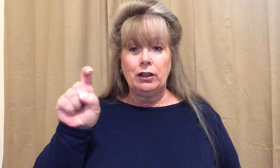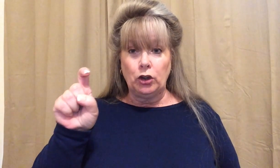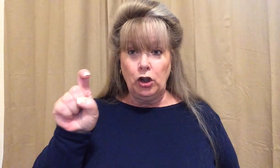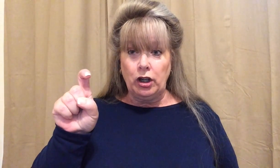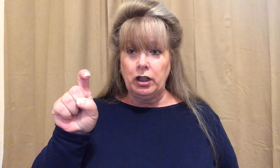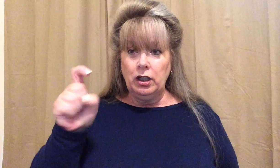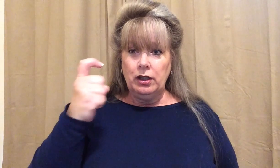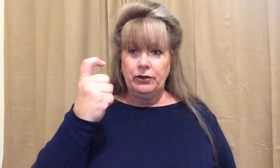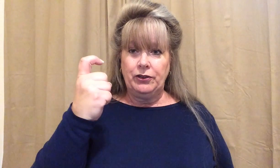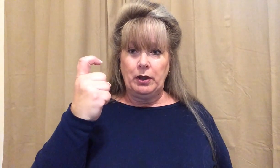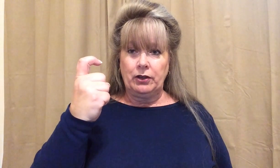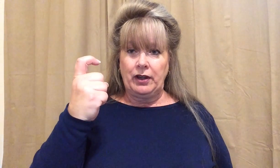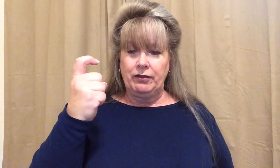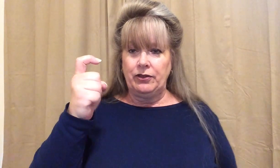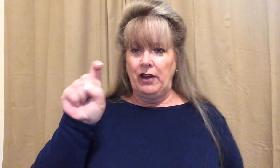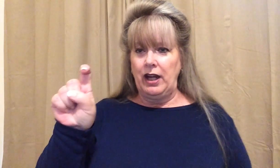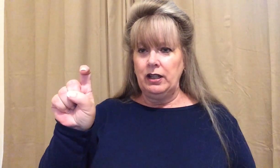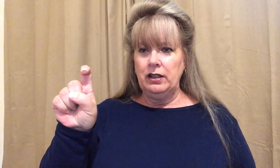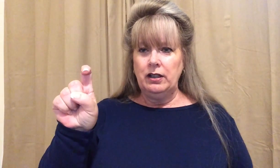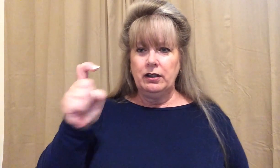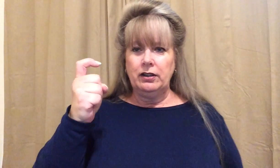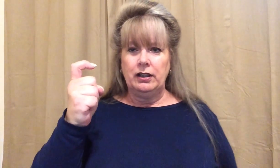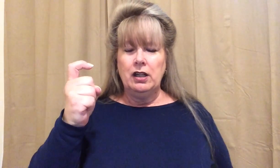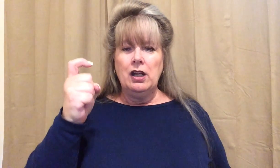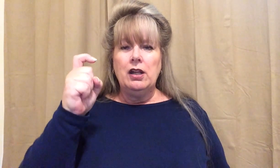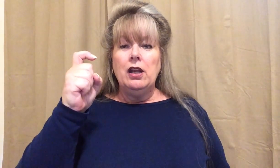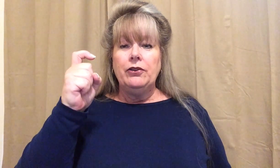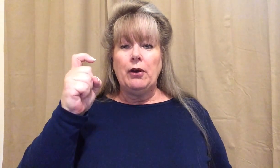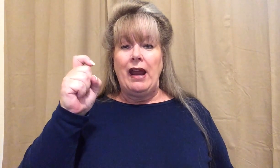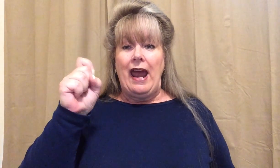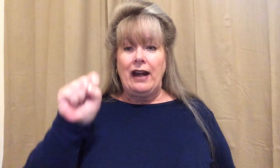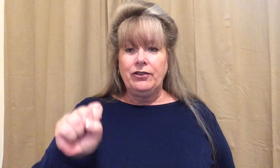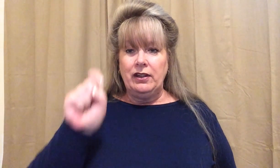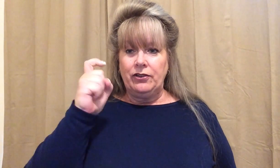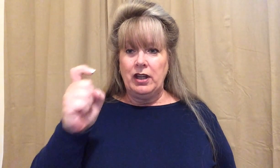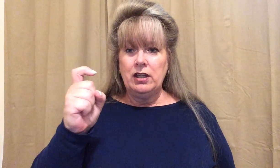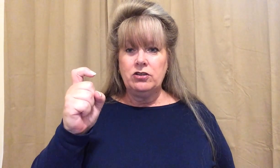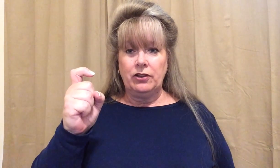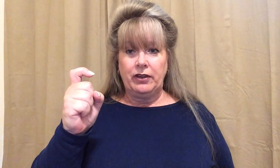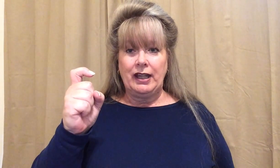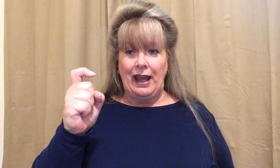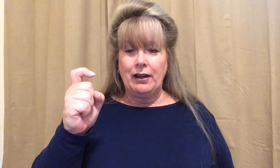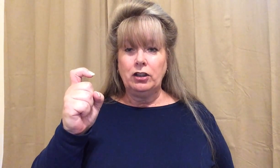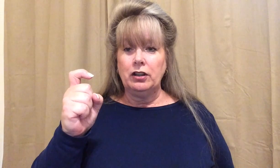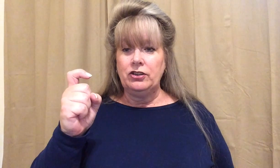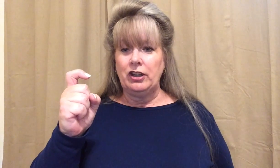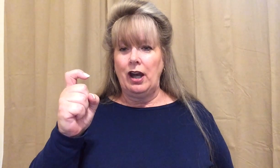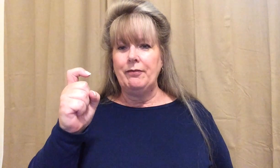little hook. This is what it looks like from the side. Good. So X is just like that. Good job.